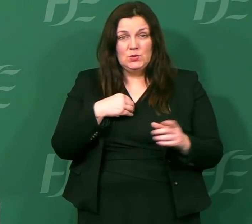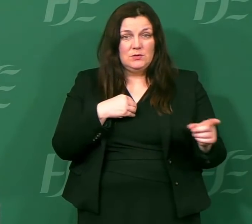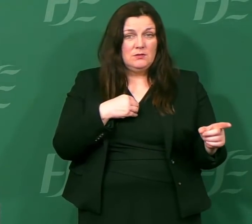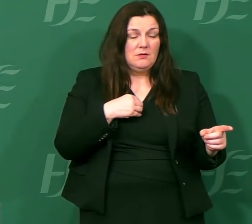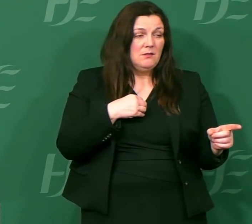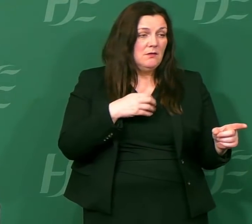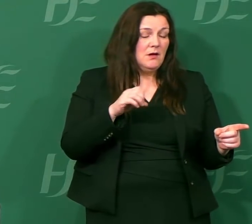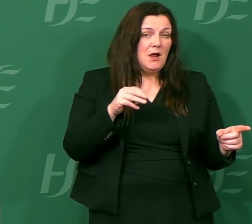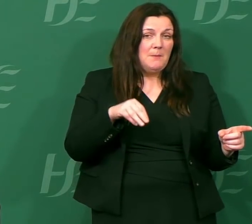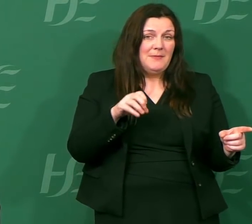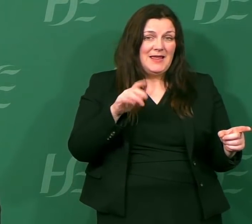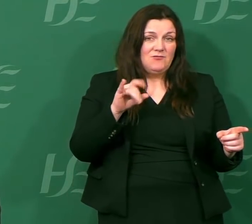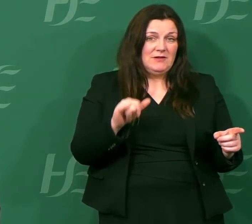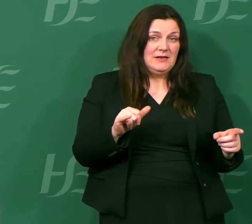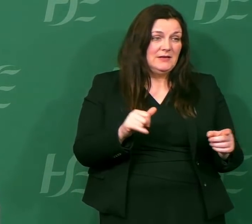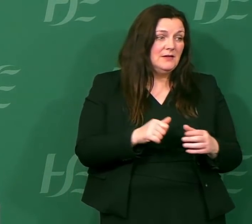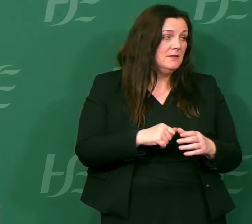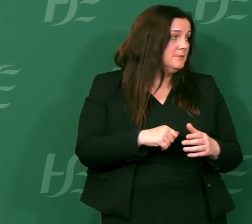about